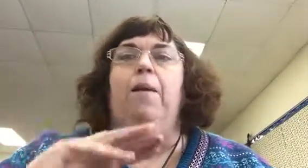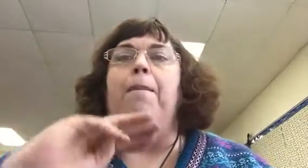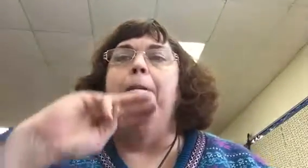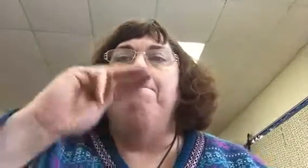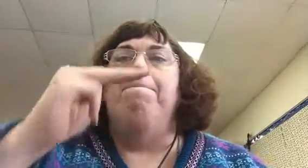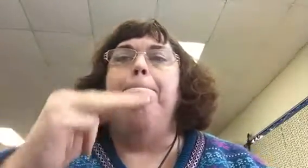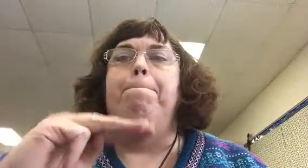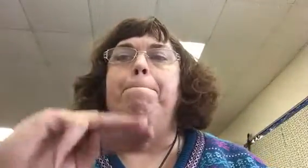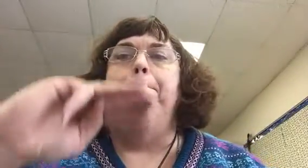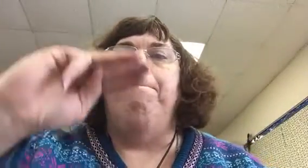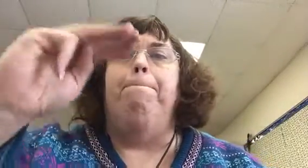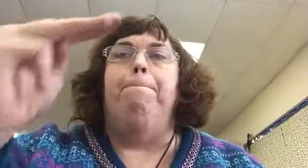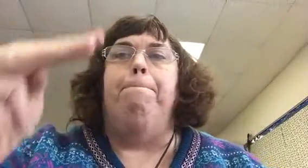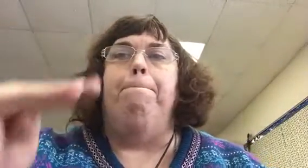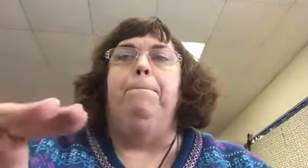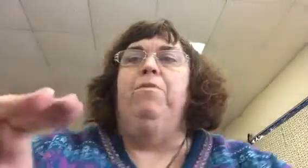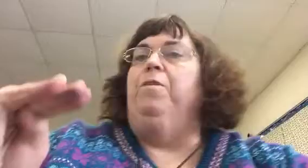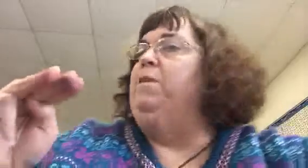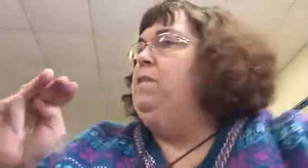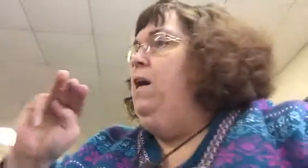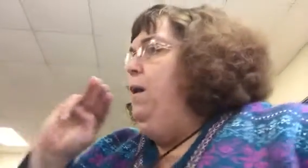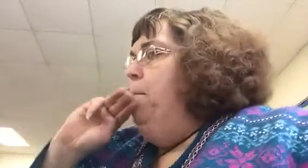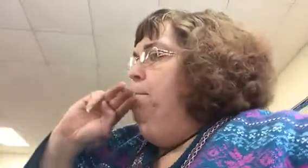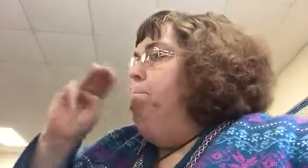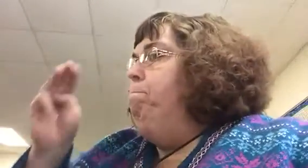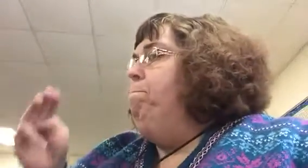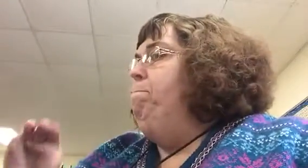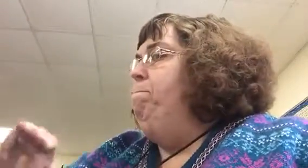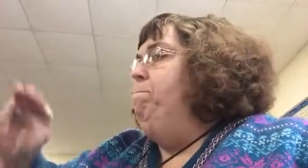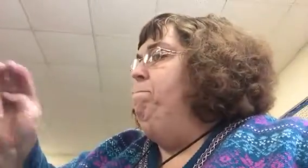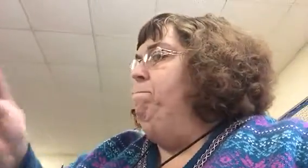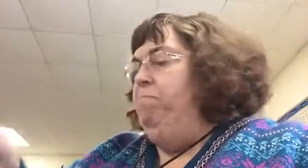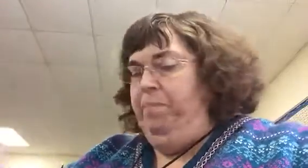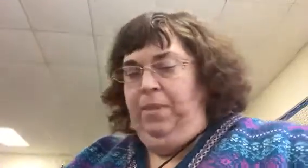M, from the side.